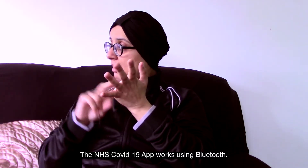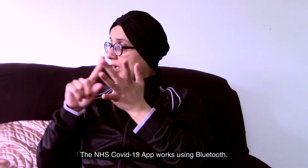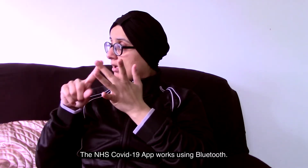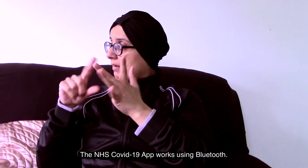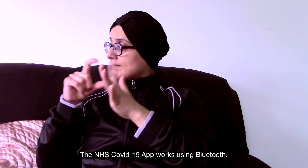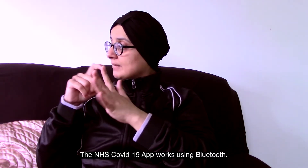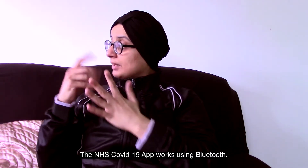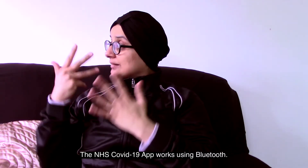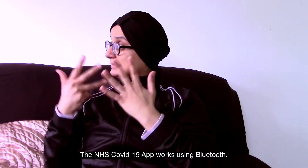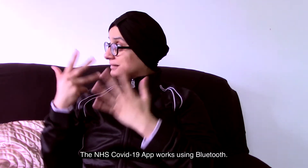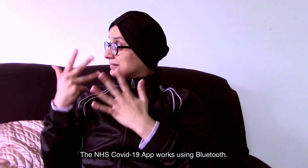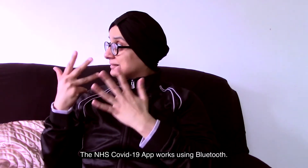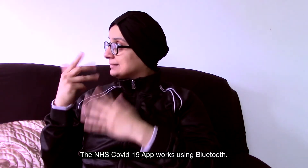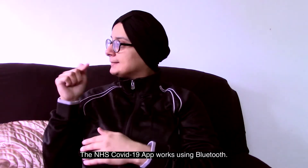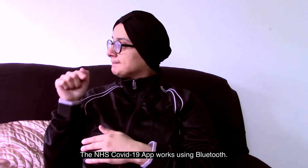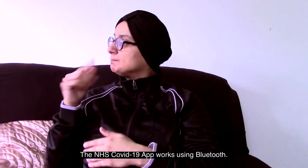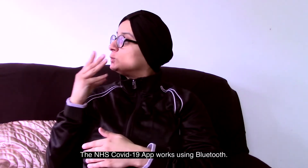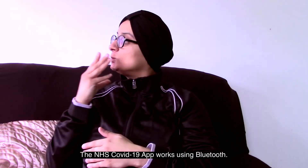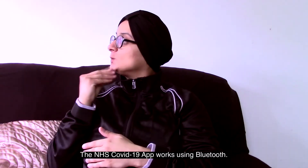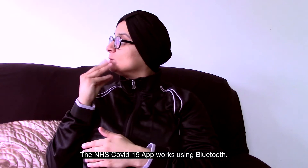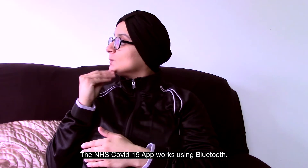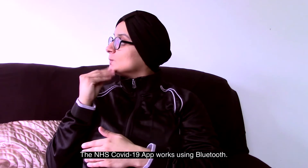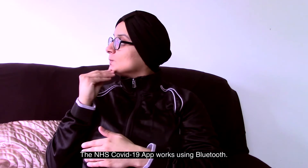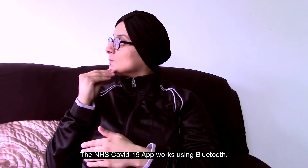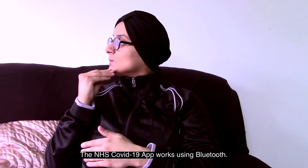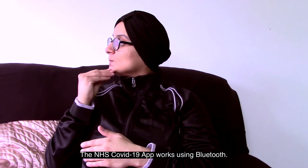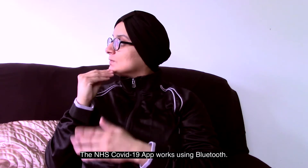The NHS Covid-19 app works using Bluetooth.